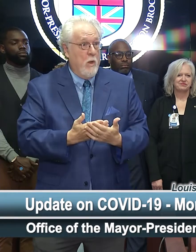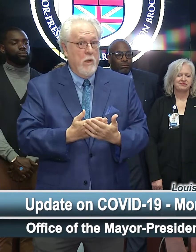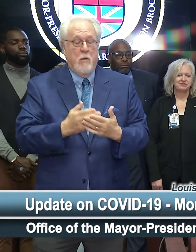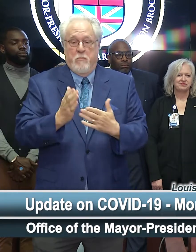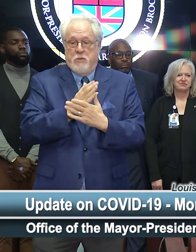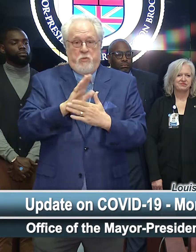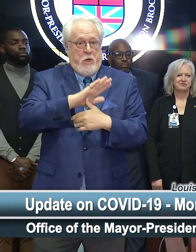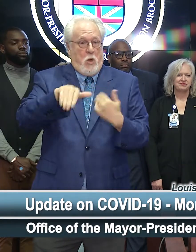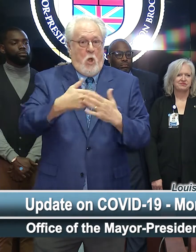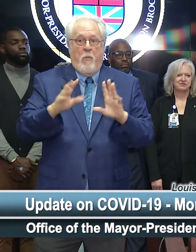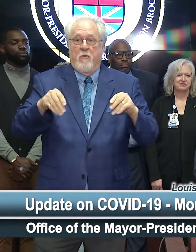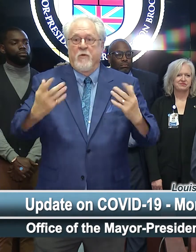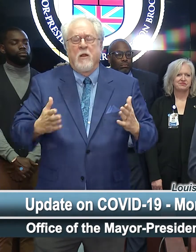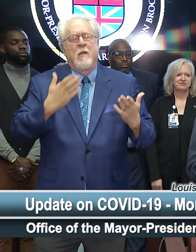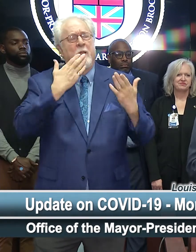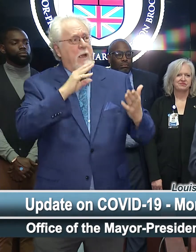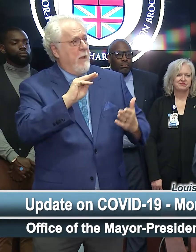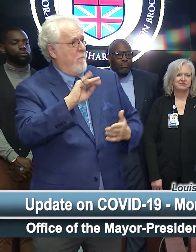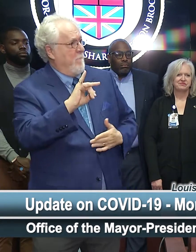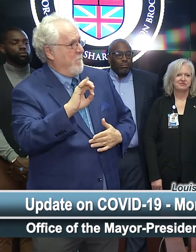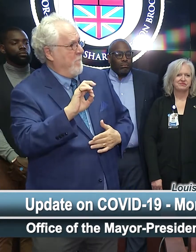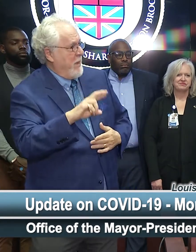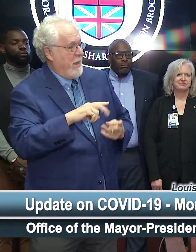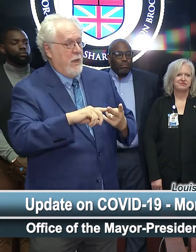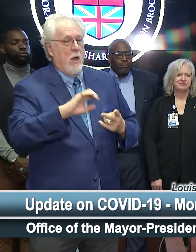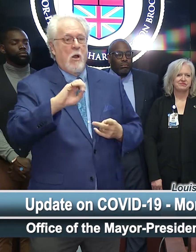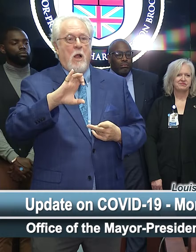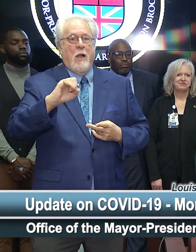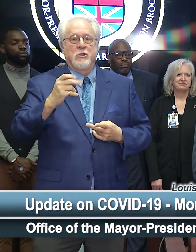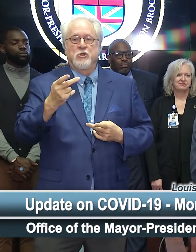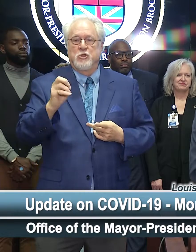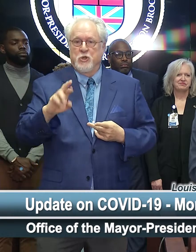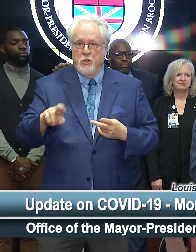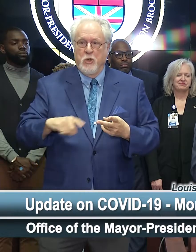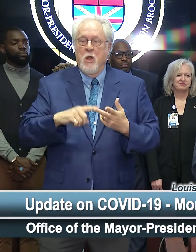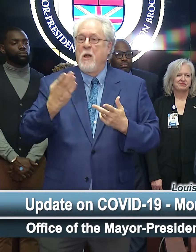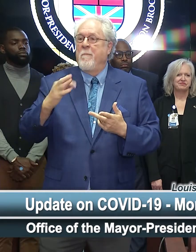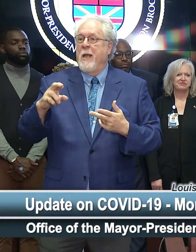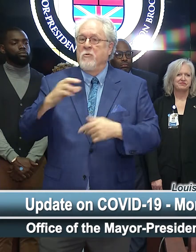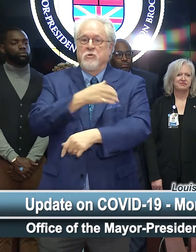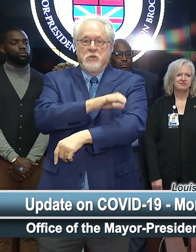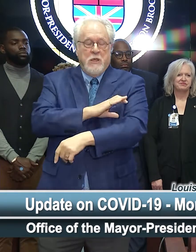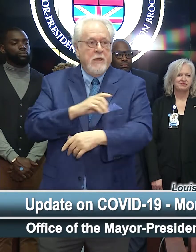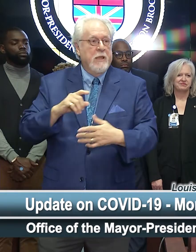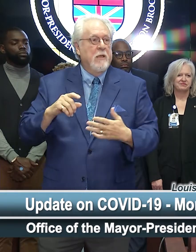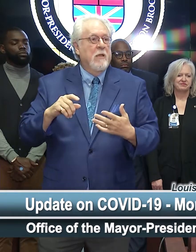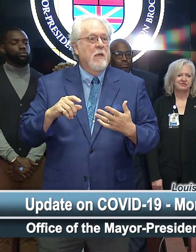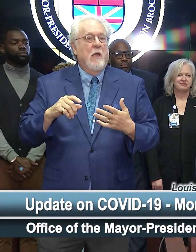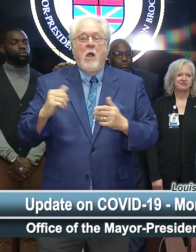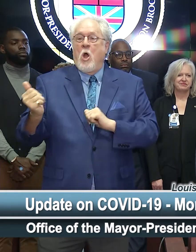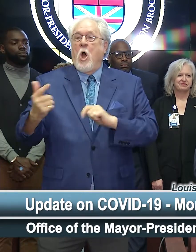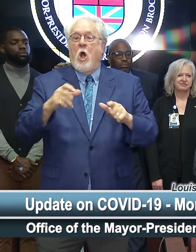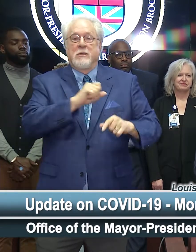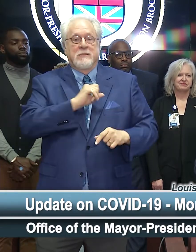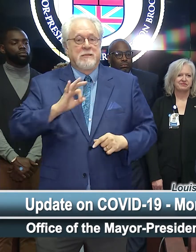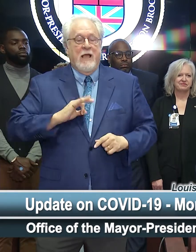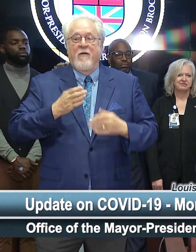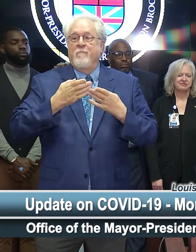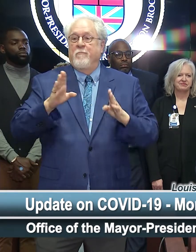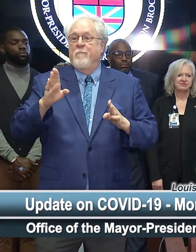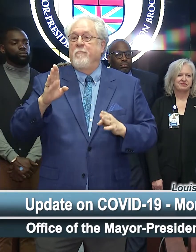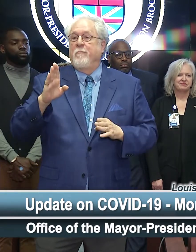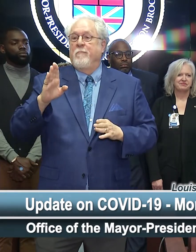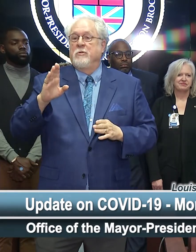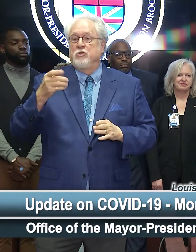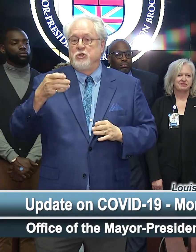all the providers. So I want to thank the mayor, Ochsner Hospital, the Baton Rouge Clinic, all the staff of the Baton Rouge General,